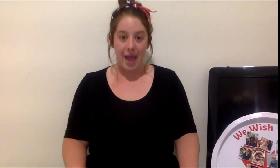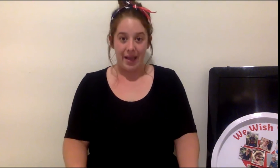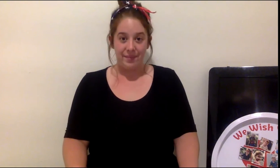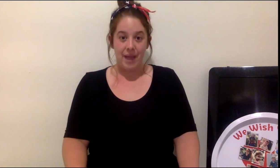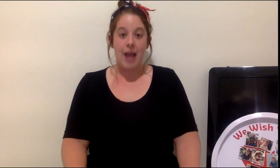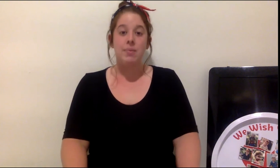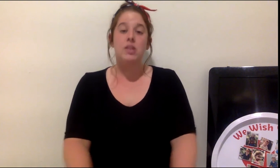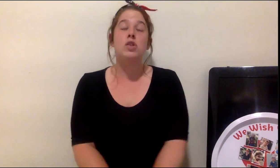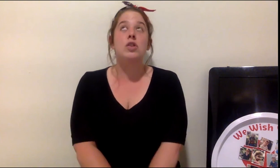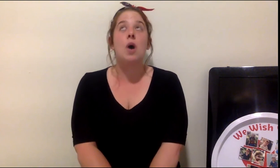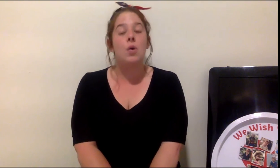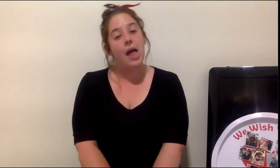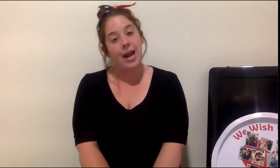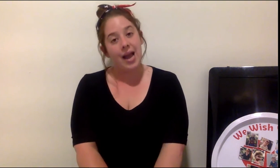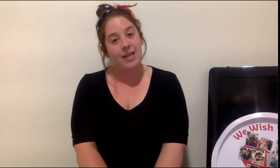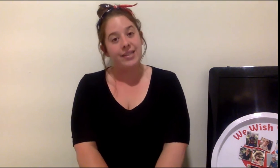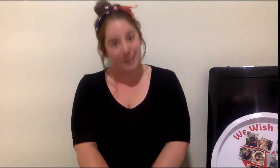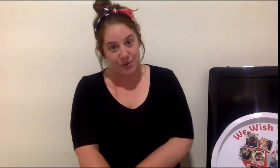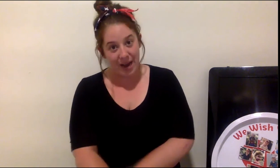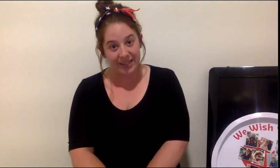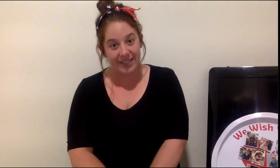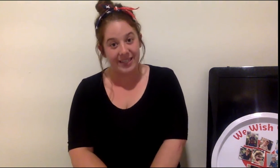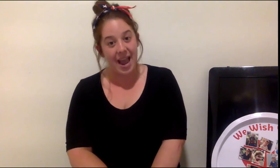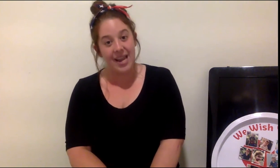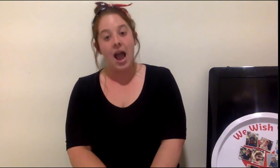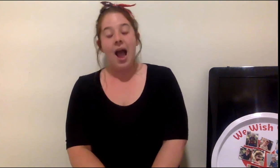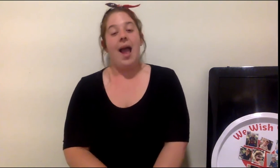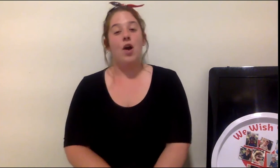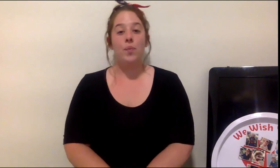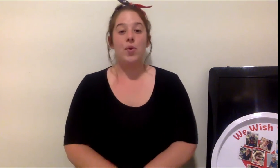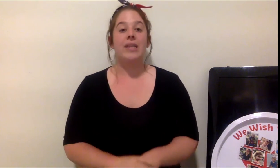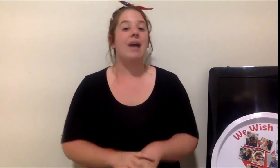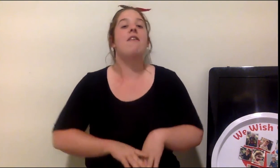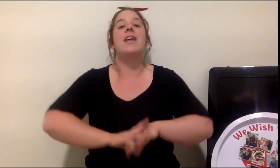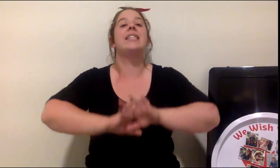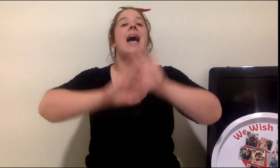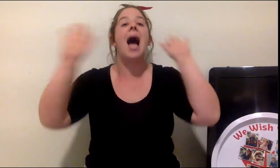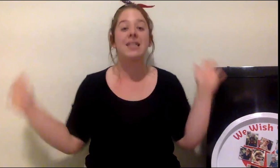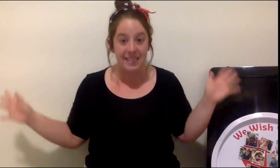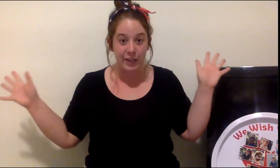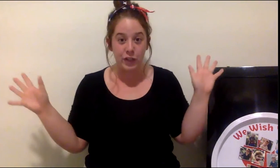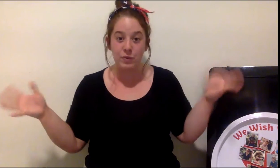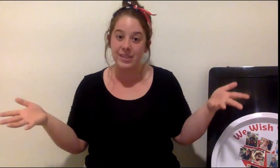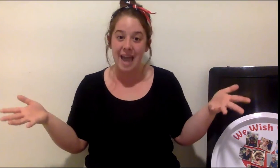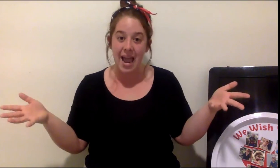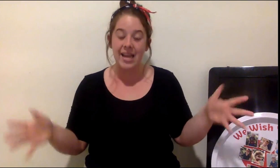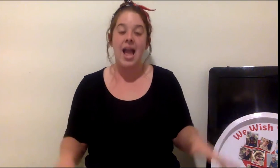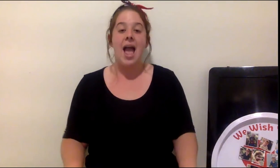Okay, I'm so glad I got to see you guys today. I hope you guys have a fantastic Tuesday, and